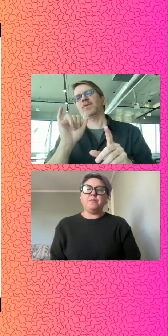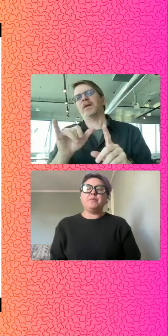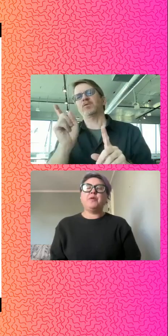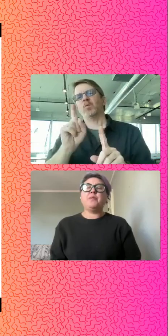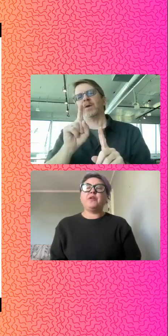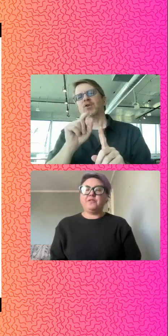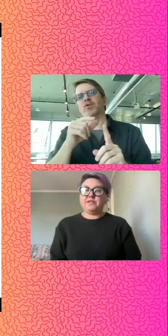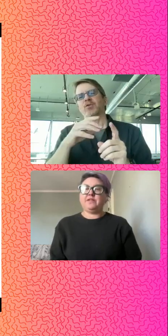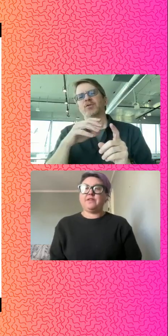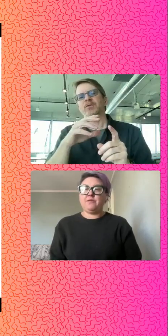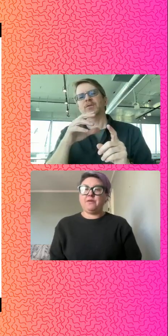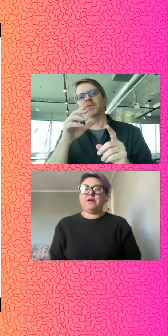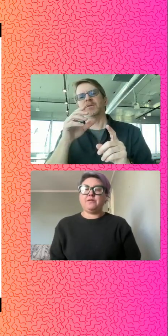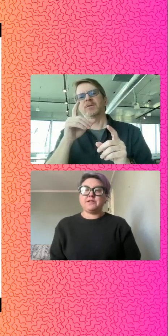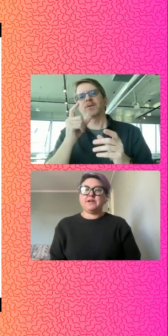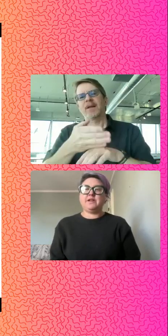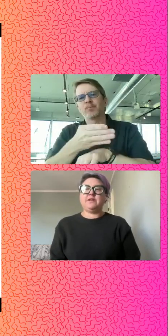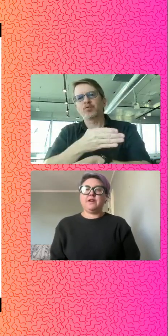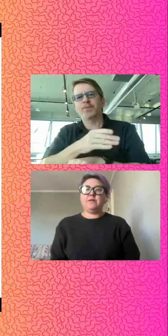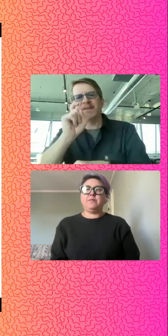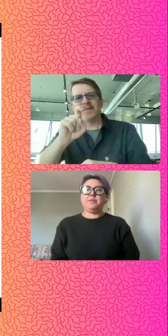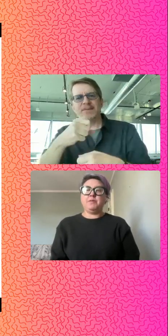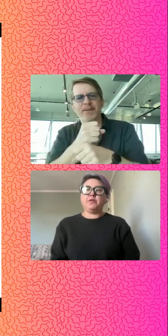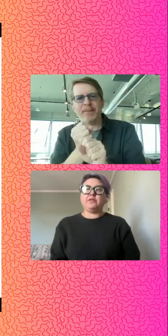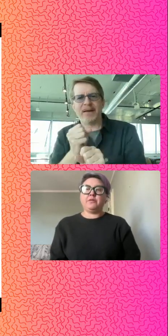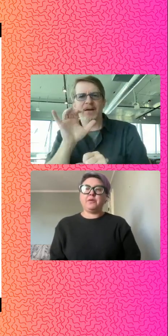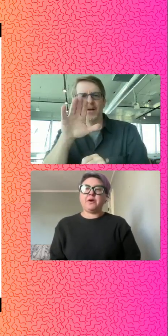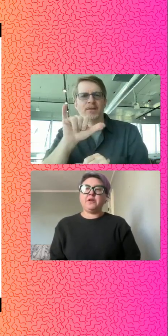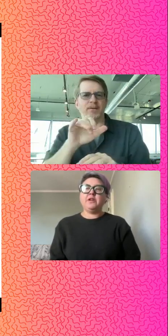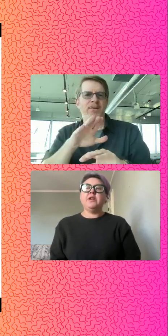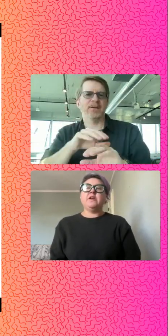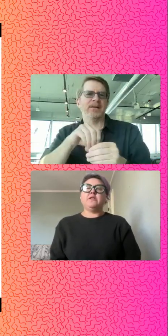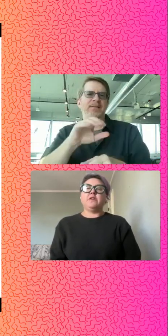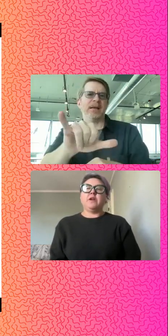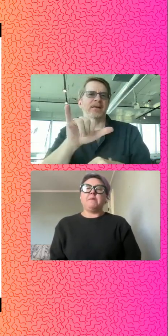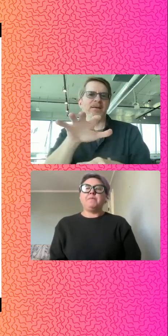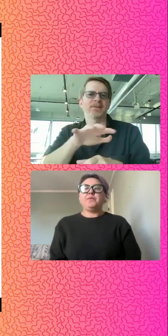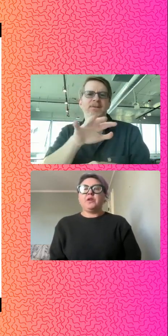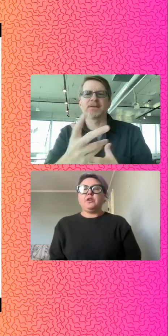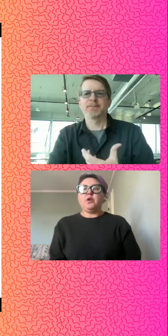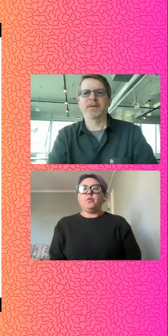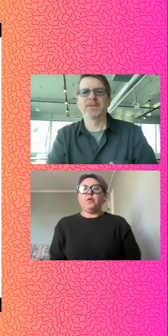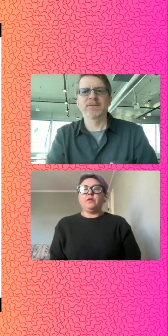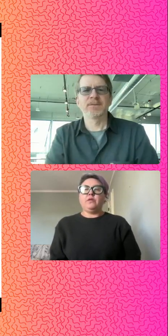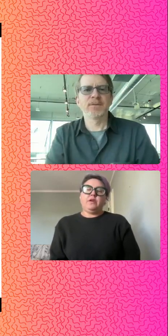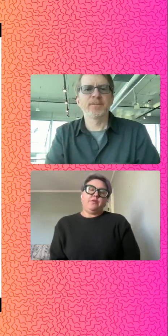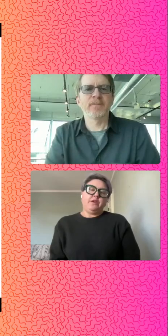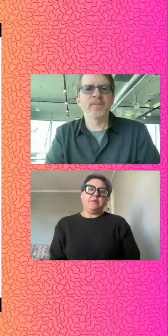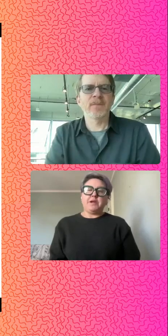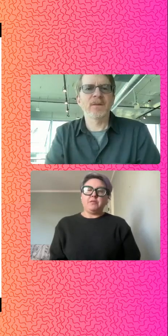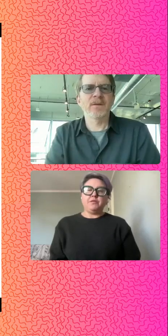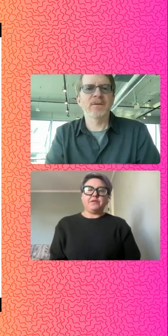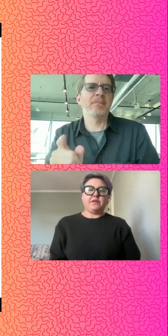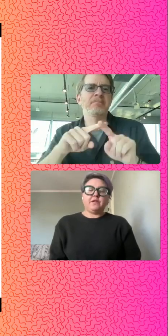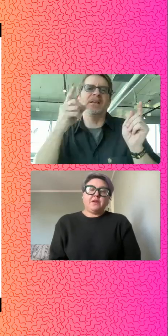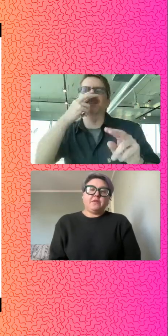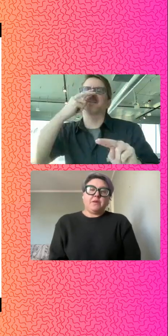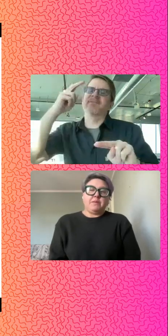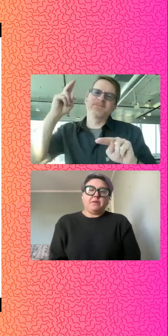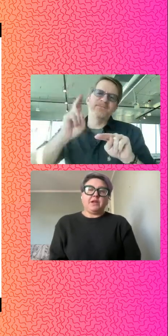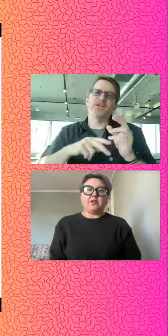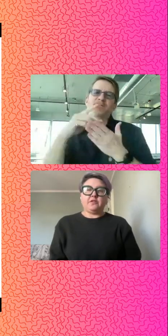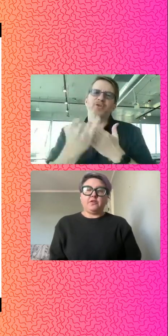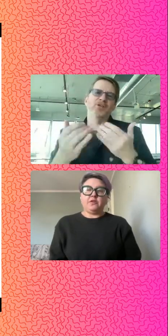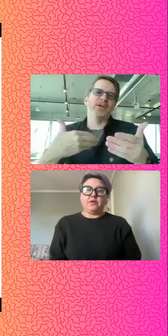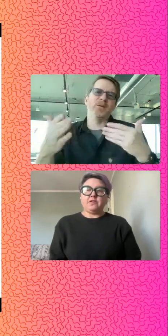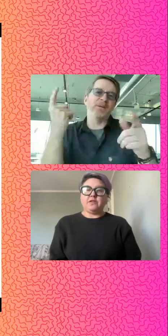to put more emphasis on what I was signing, be more deliberate about it, so that what if we can make improvements on that space, it might